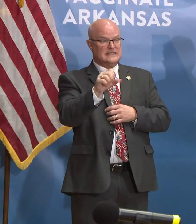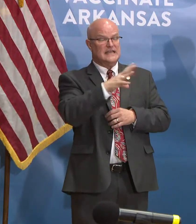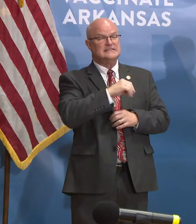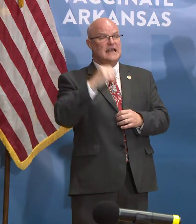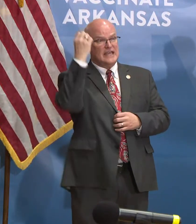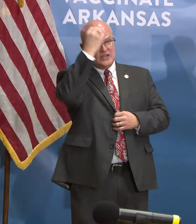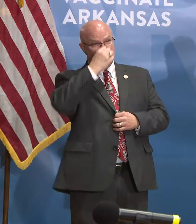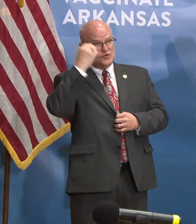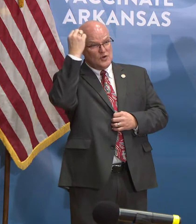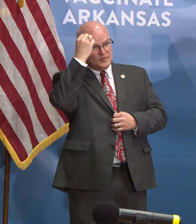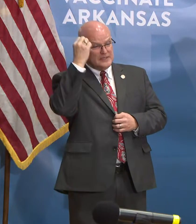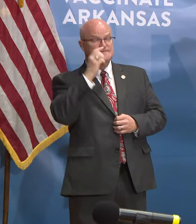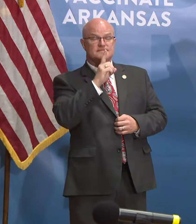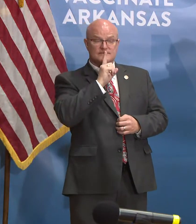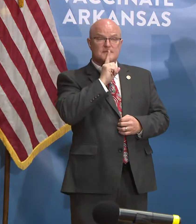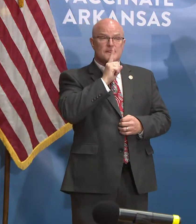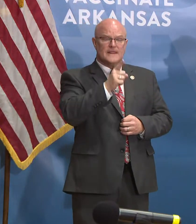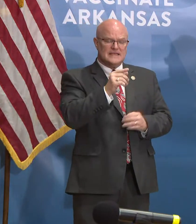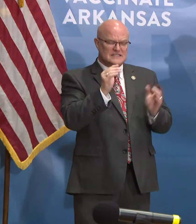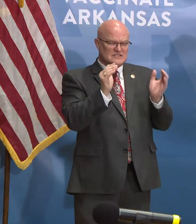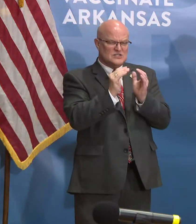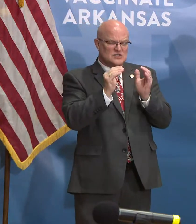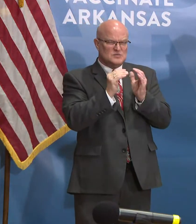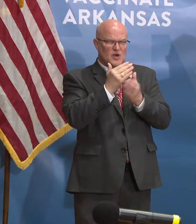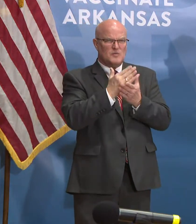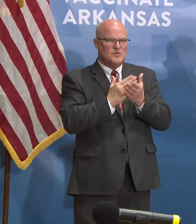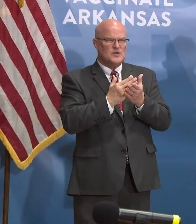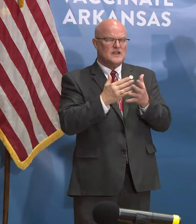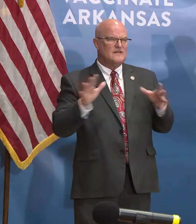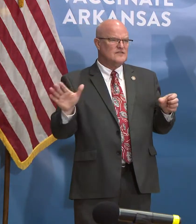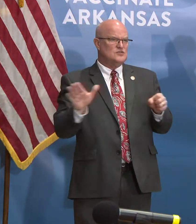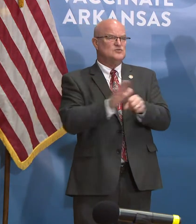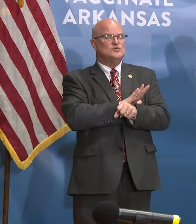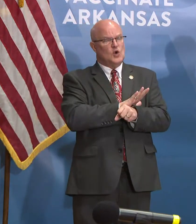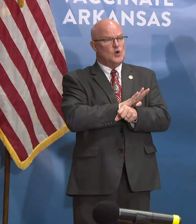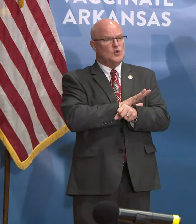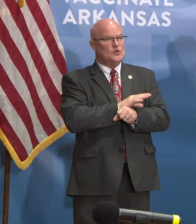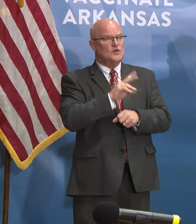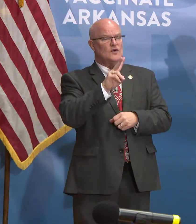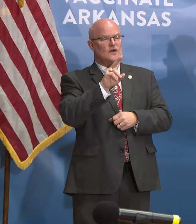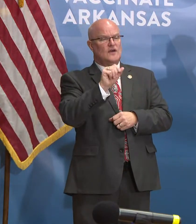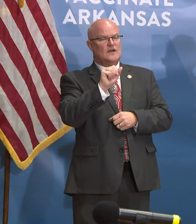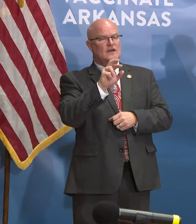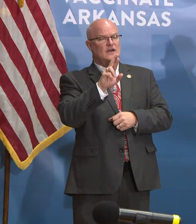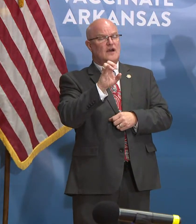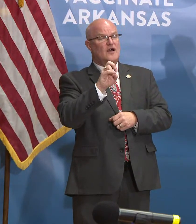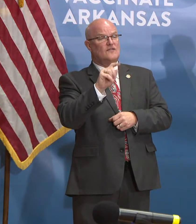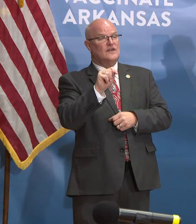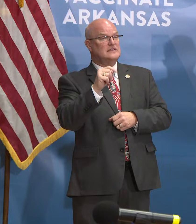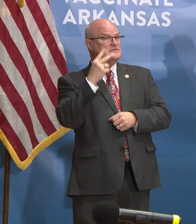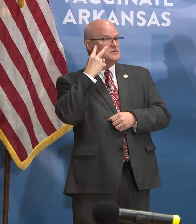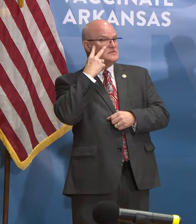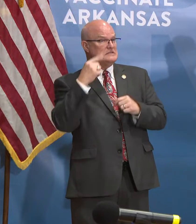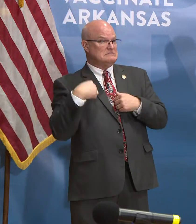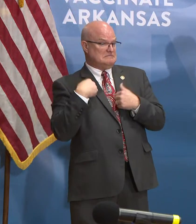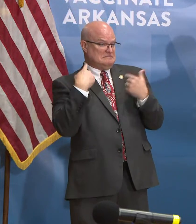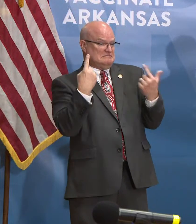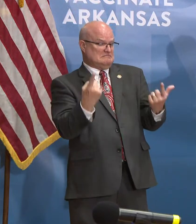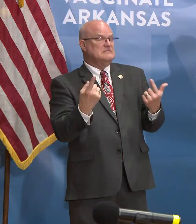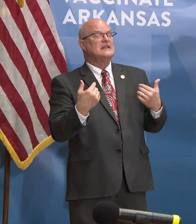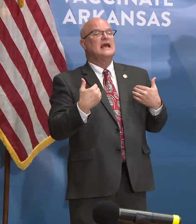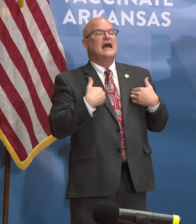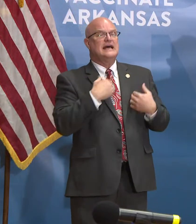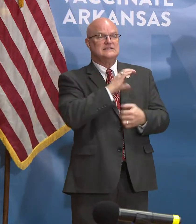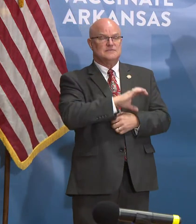in Europe. It is a small proportion of the total variants that we're seeing at this point. It does have